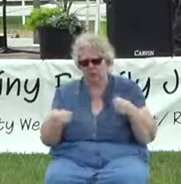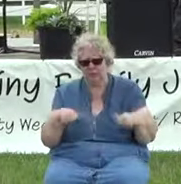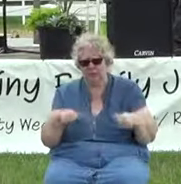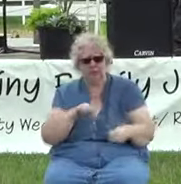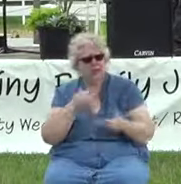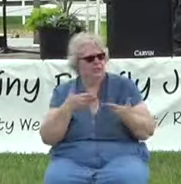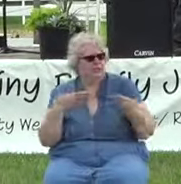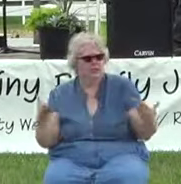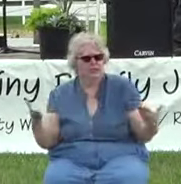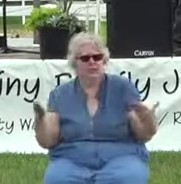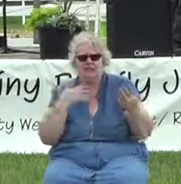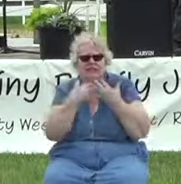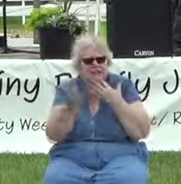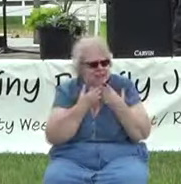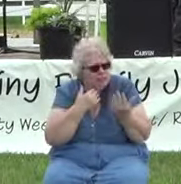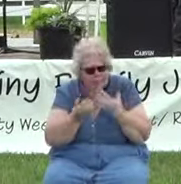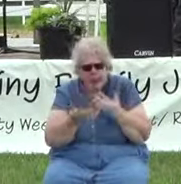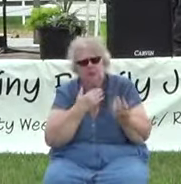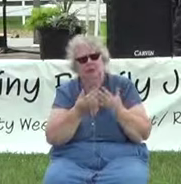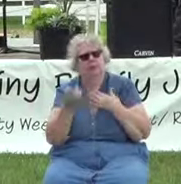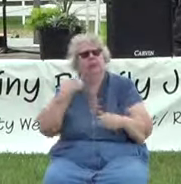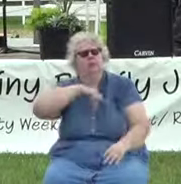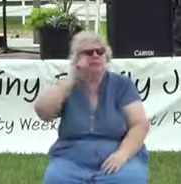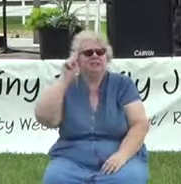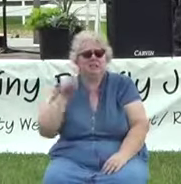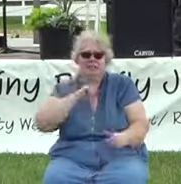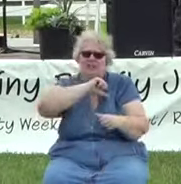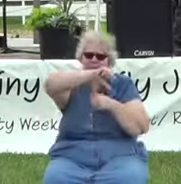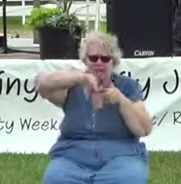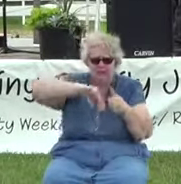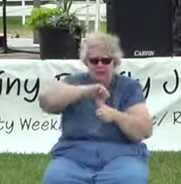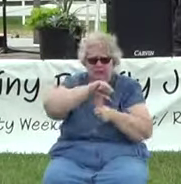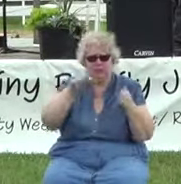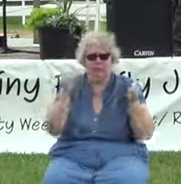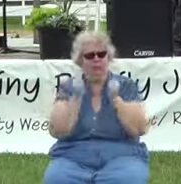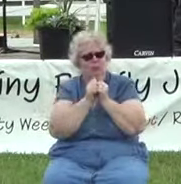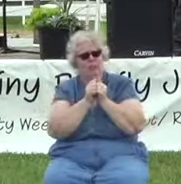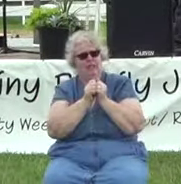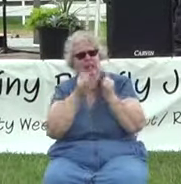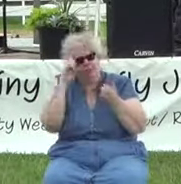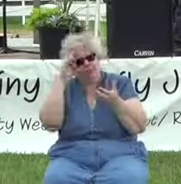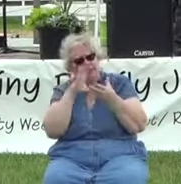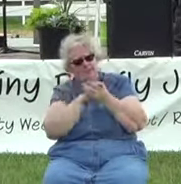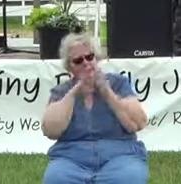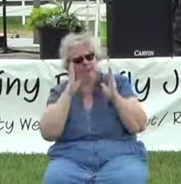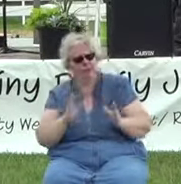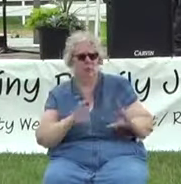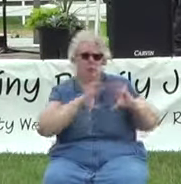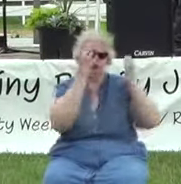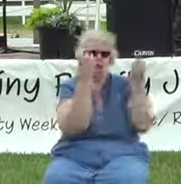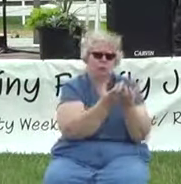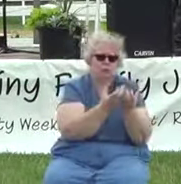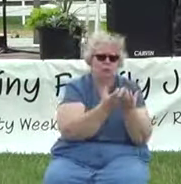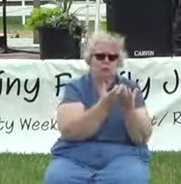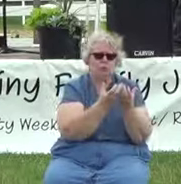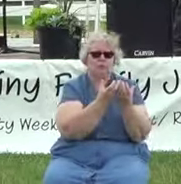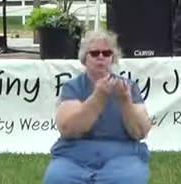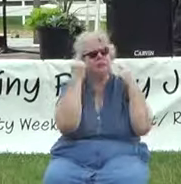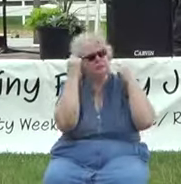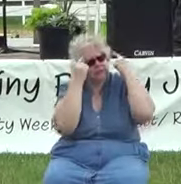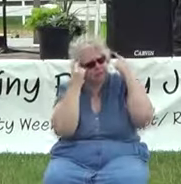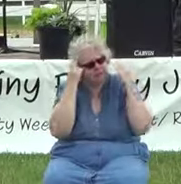can do without Jesus. And we need that fellowship from the body of believers to just join in one mind and one accord, and trust